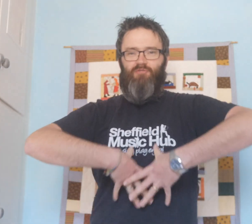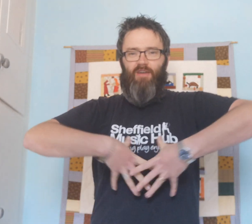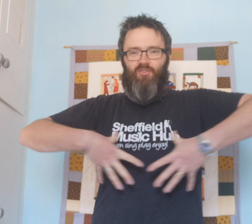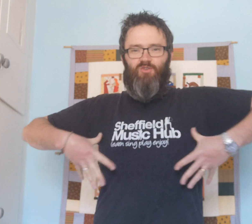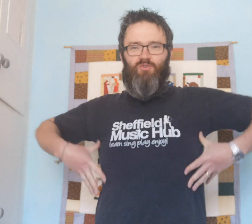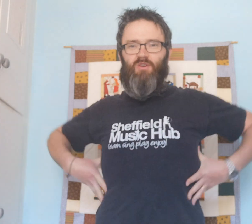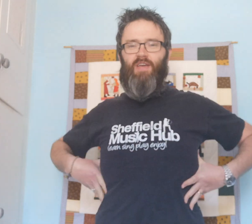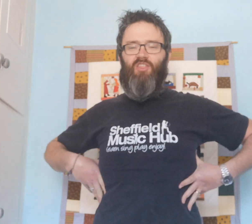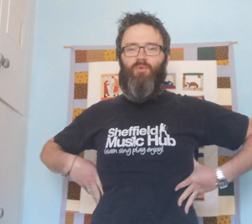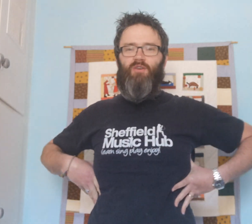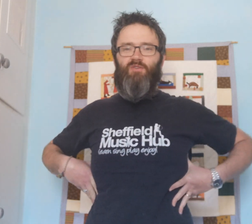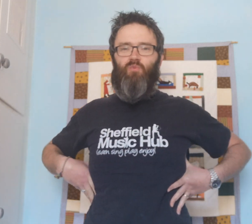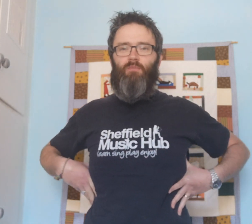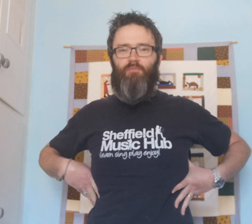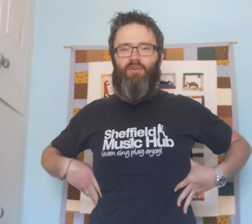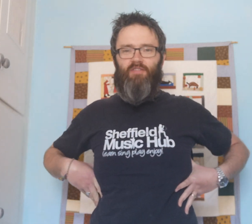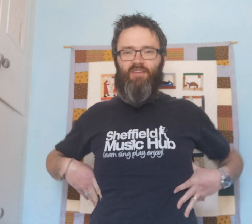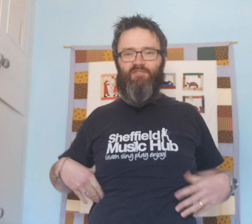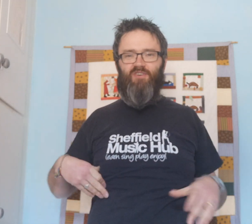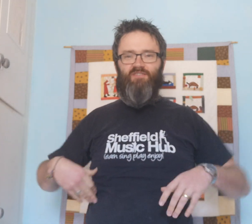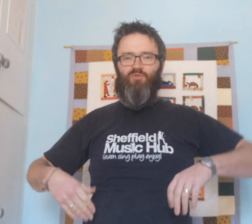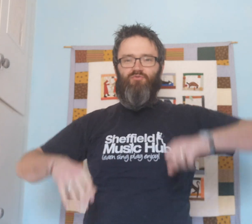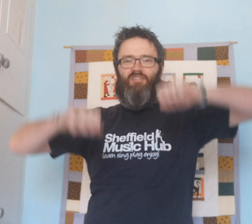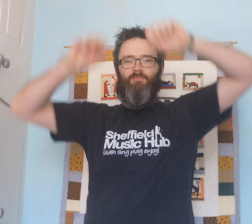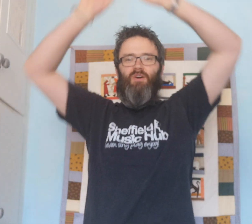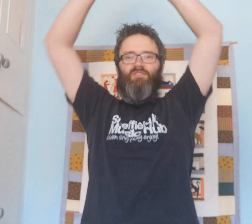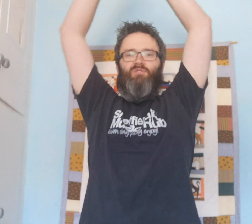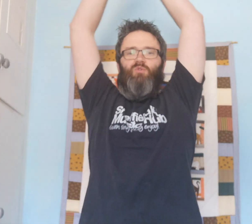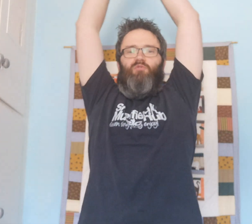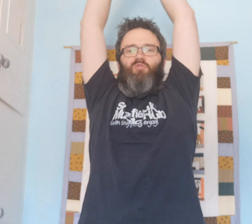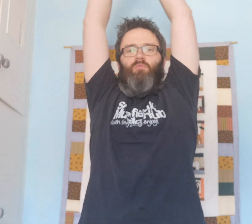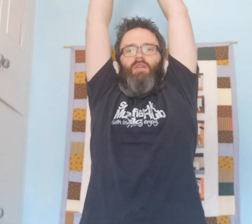the torso here that we use when we're breathing. So first of all, reach up nice and tall for me.